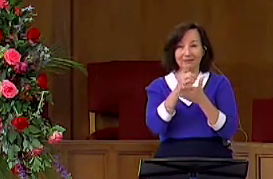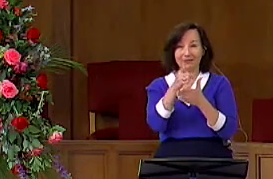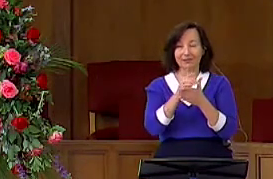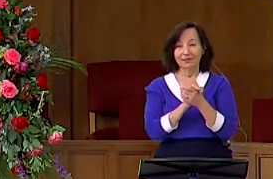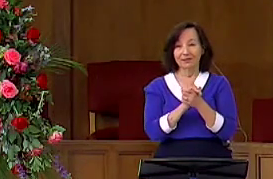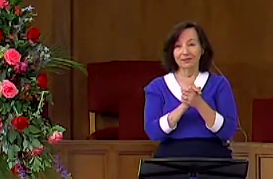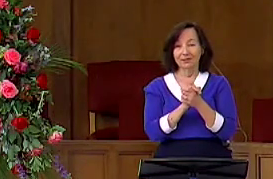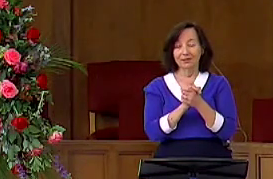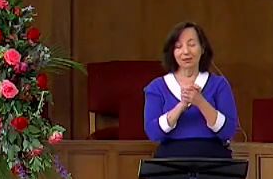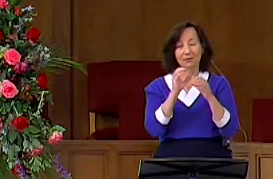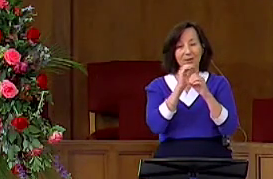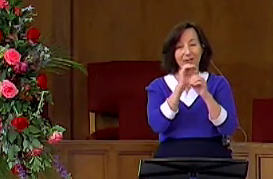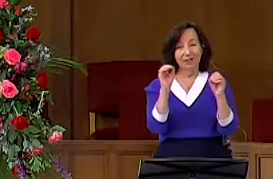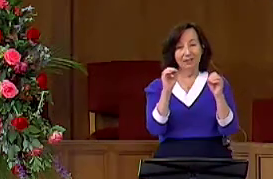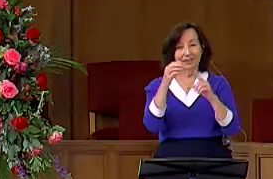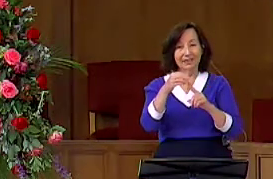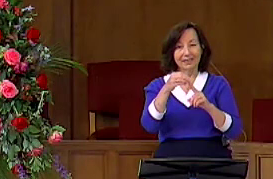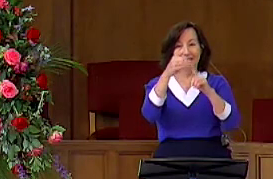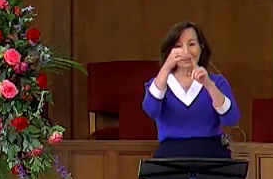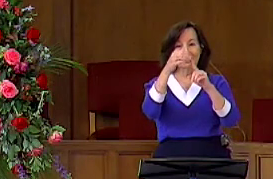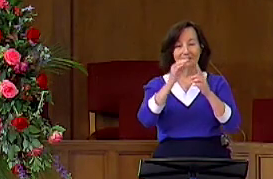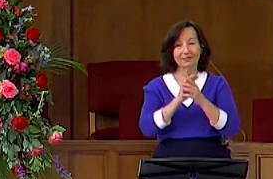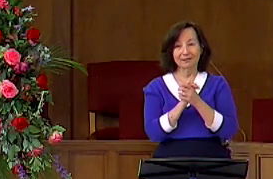of your nothing except?